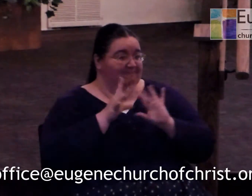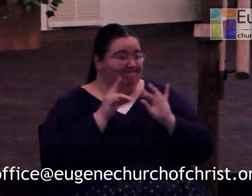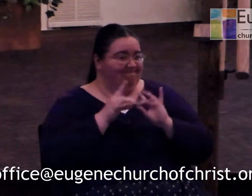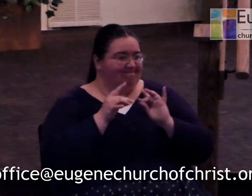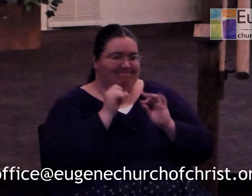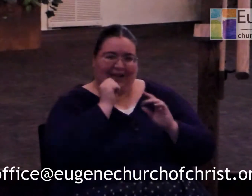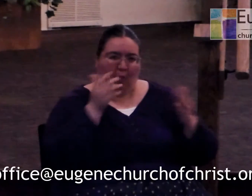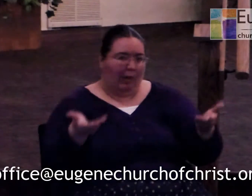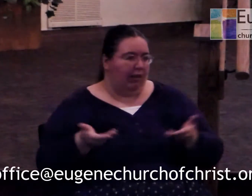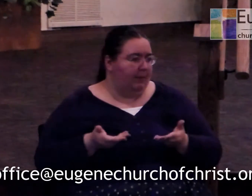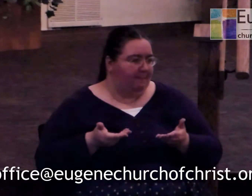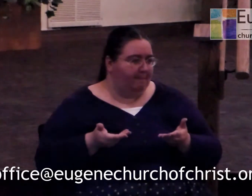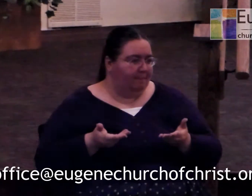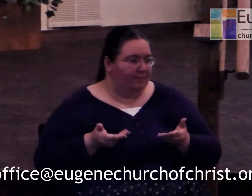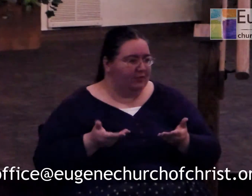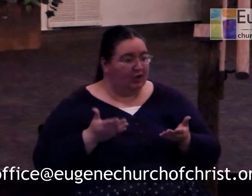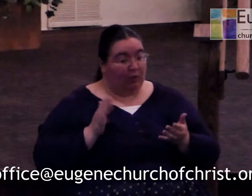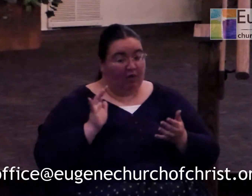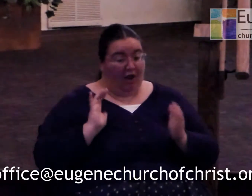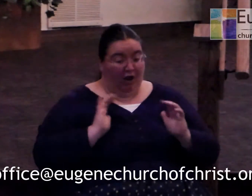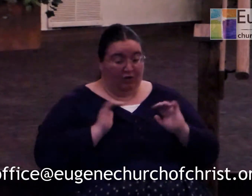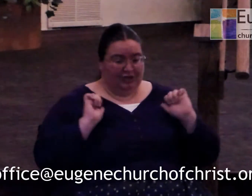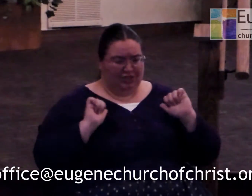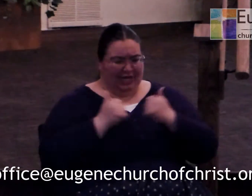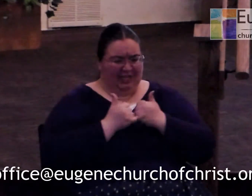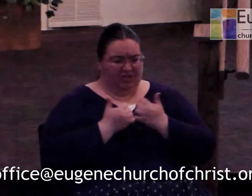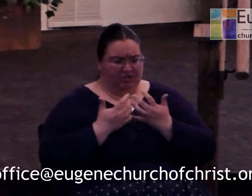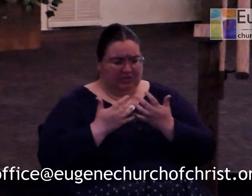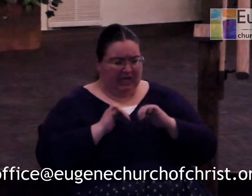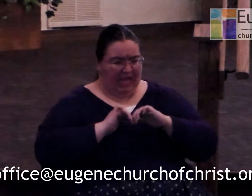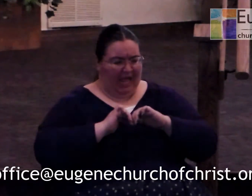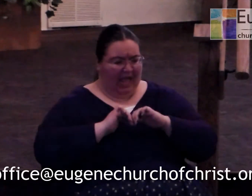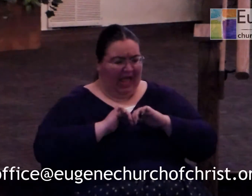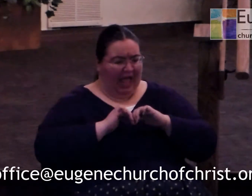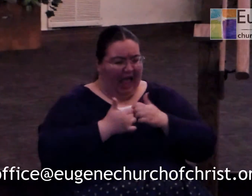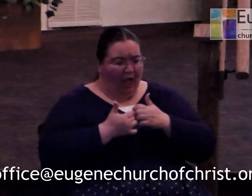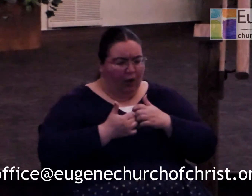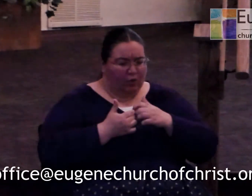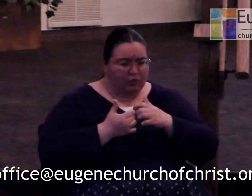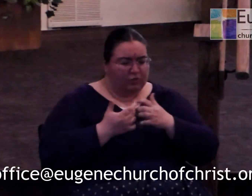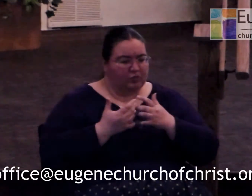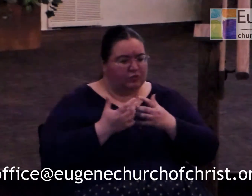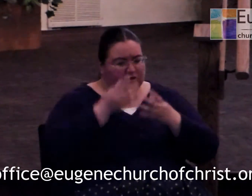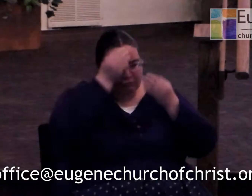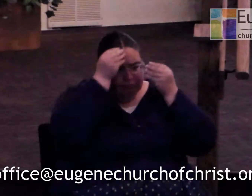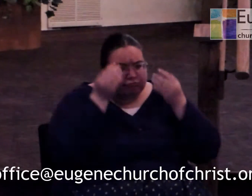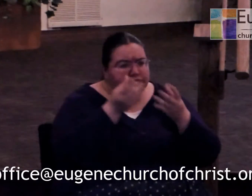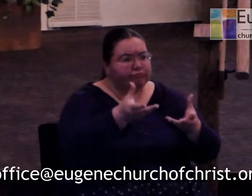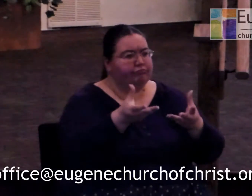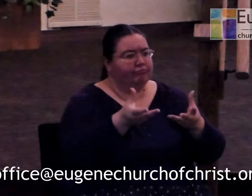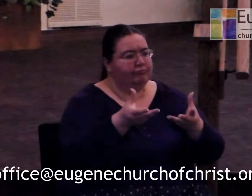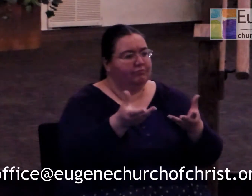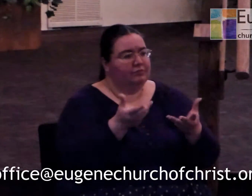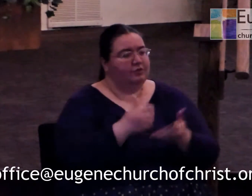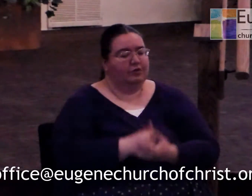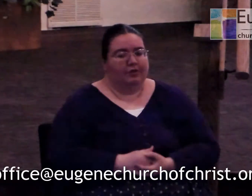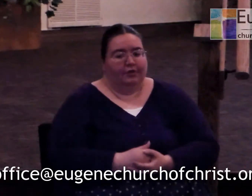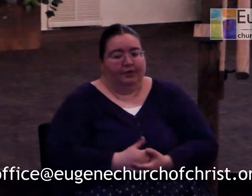people? So our Jerusalem, I think, begins in Eugene or in Springfield or in Cottage Grove or wherever you may be, and kind of